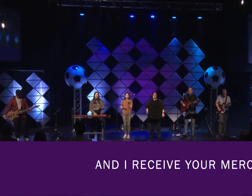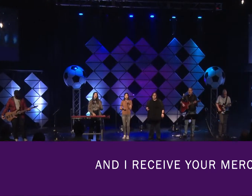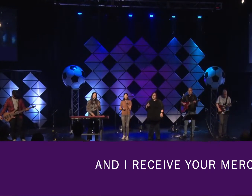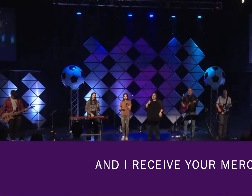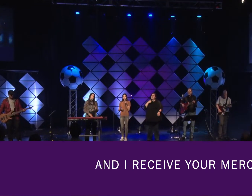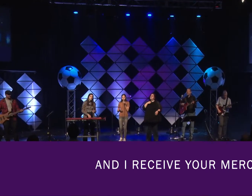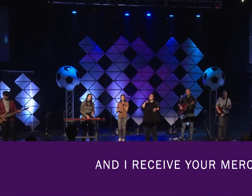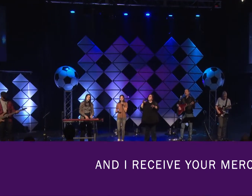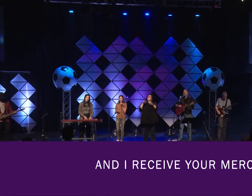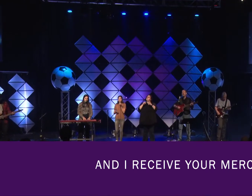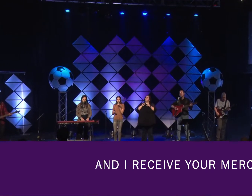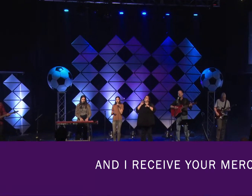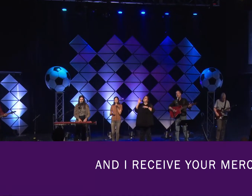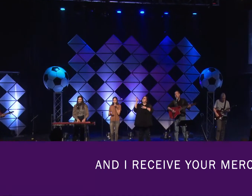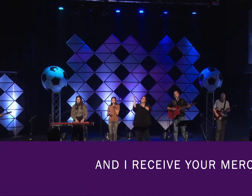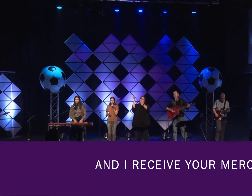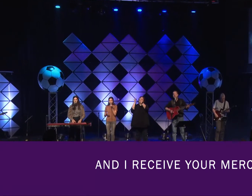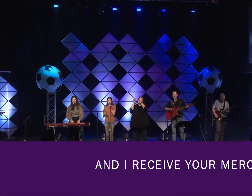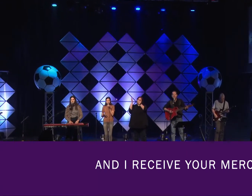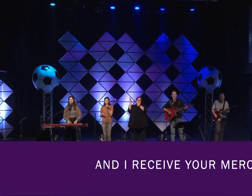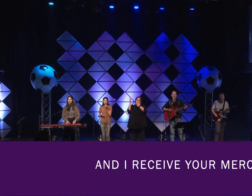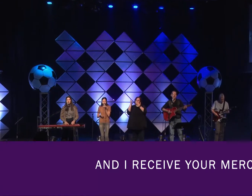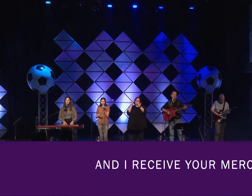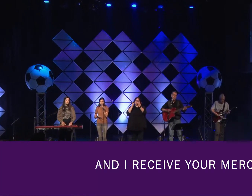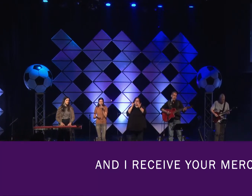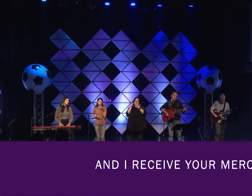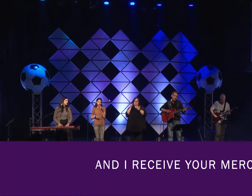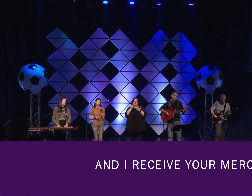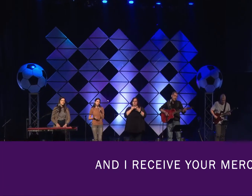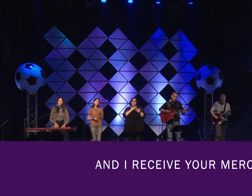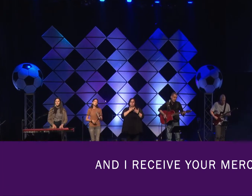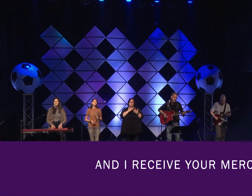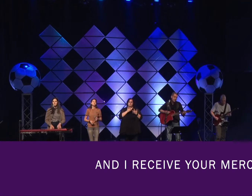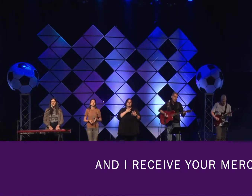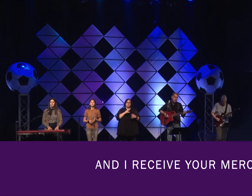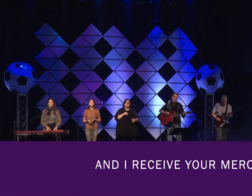and I receive your mercy.